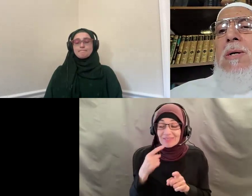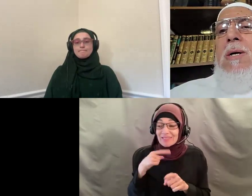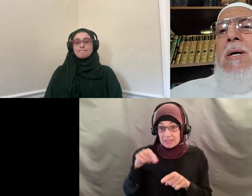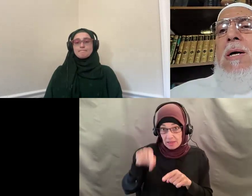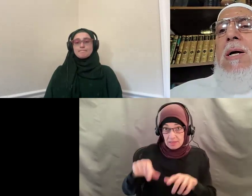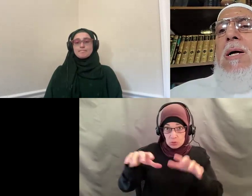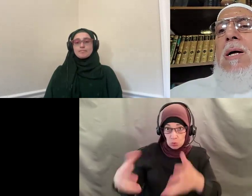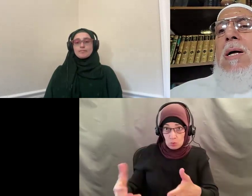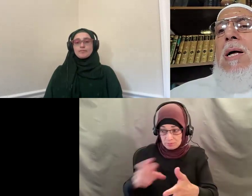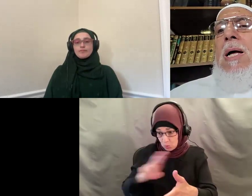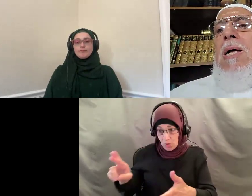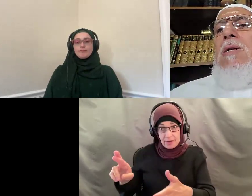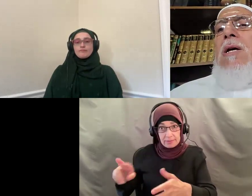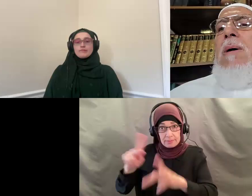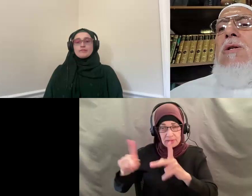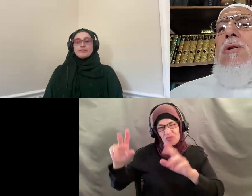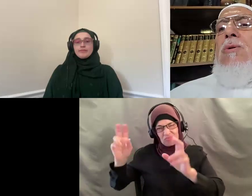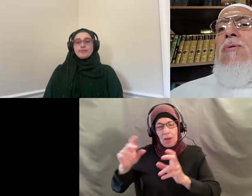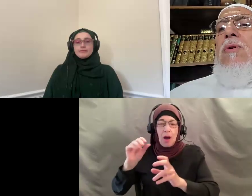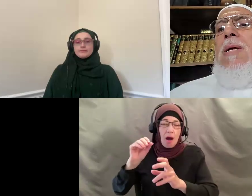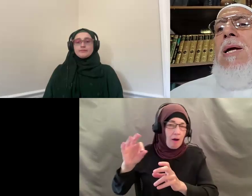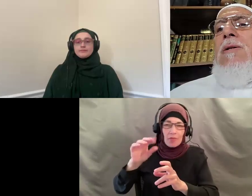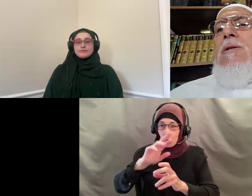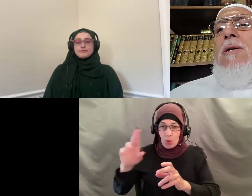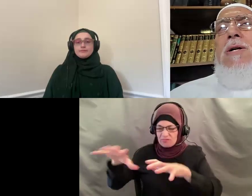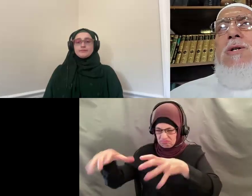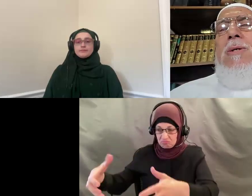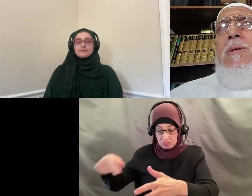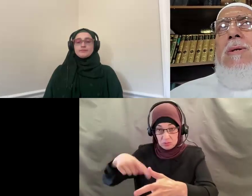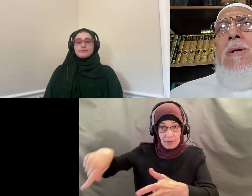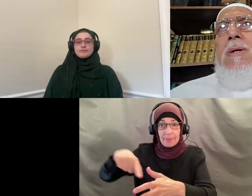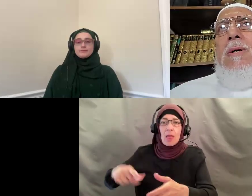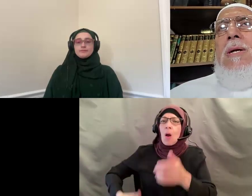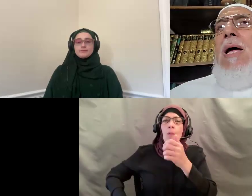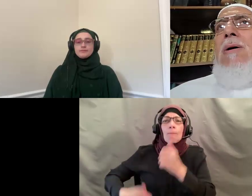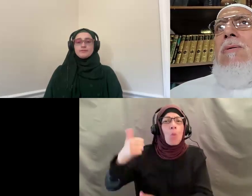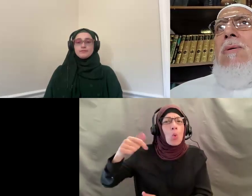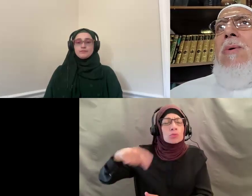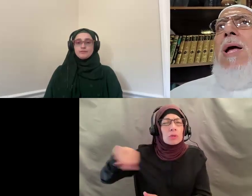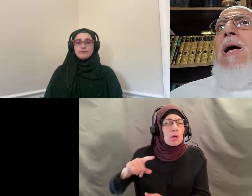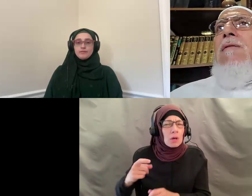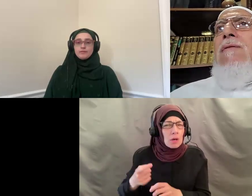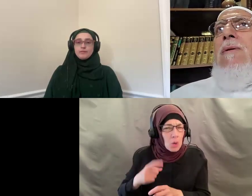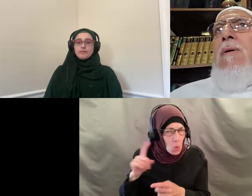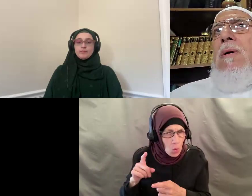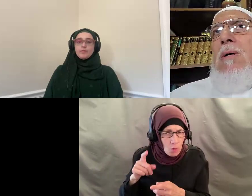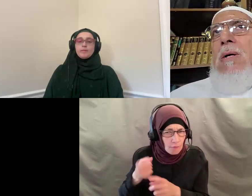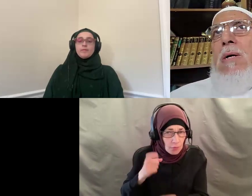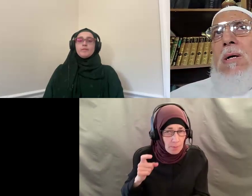generations and a multitude from the later generations. Now we